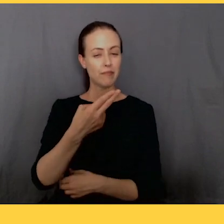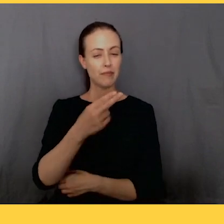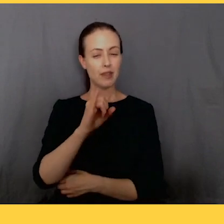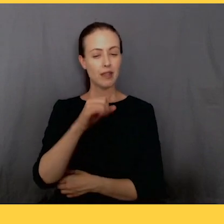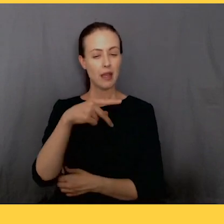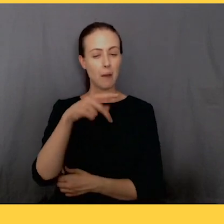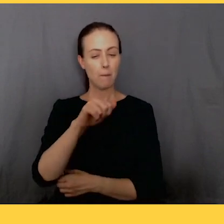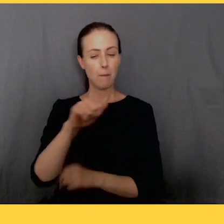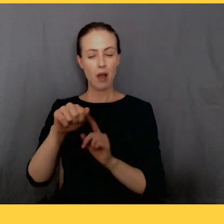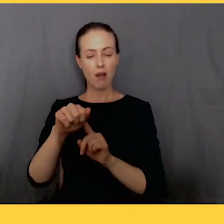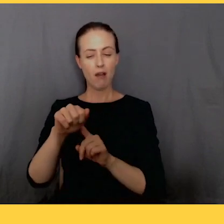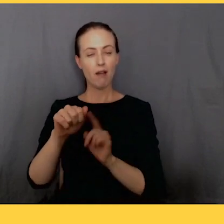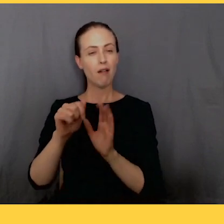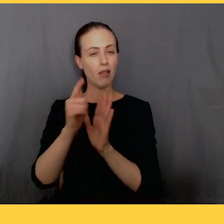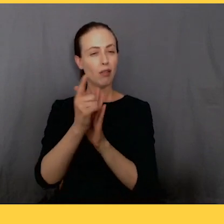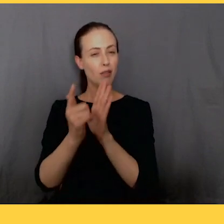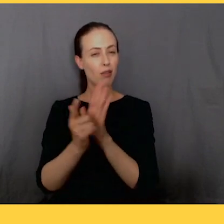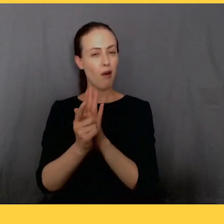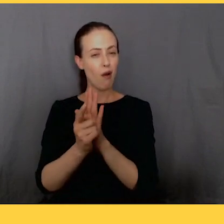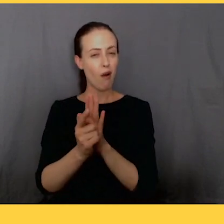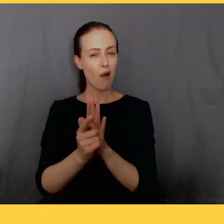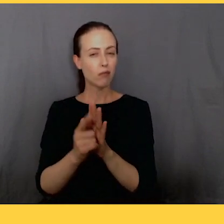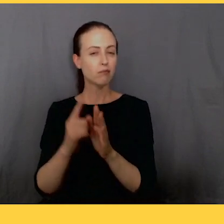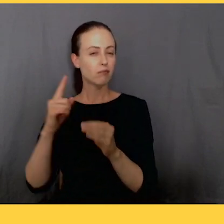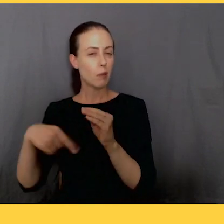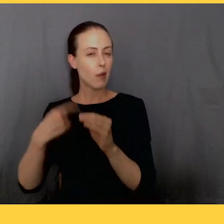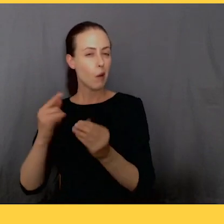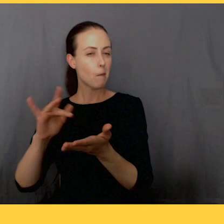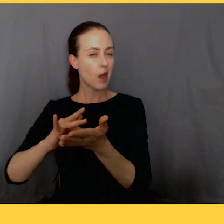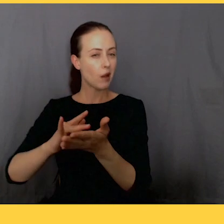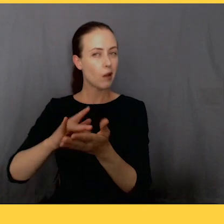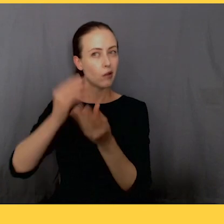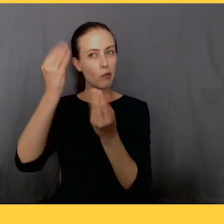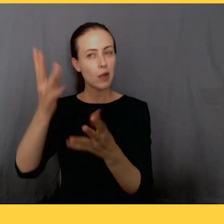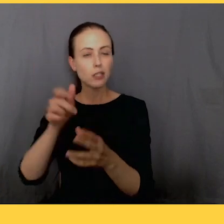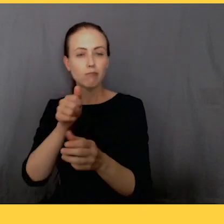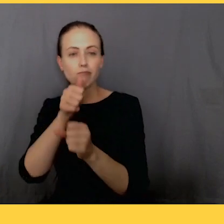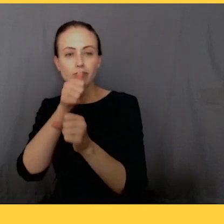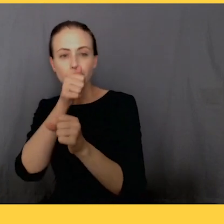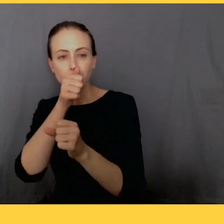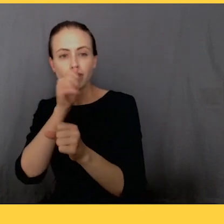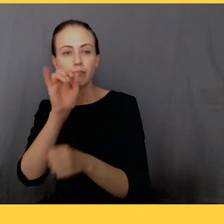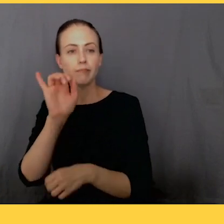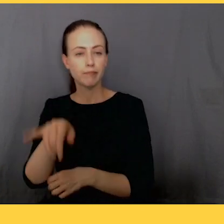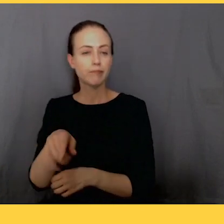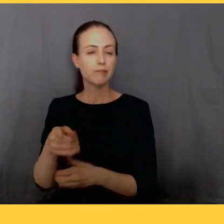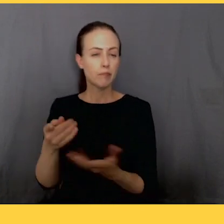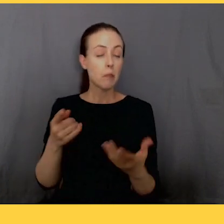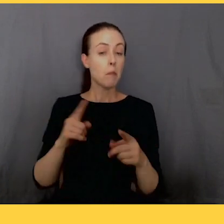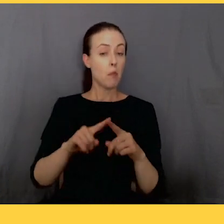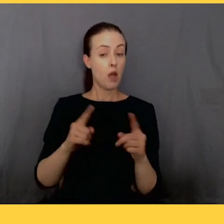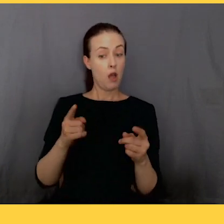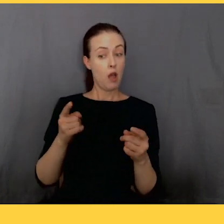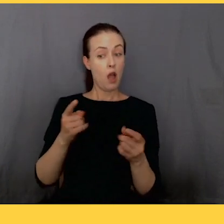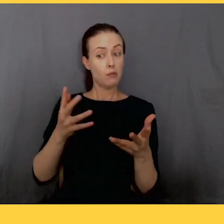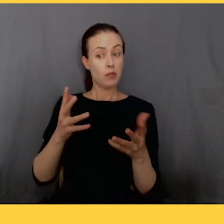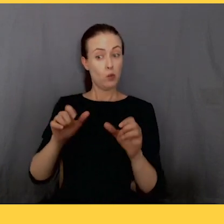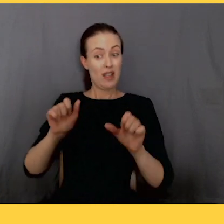we can as much information as possible about our critical care customers within the guidelines and requirements that we